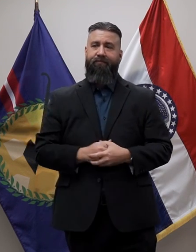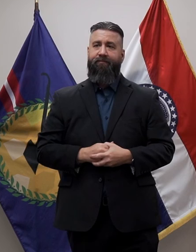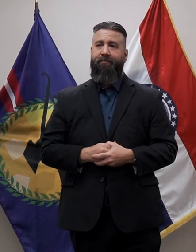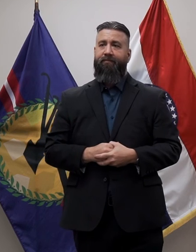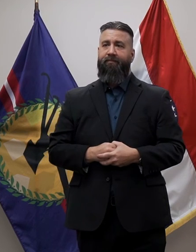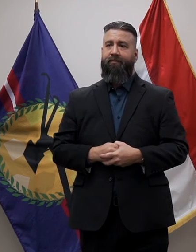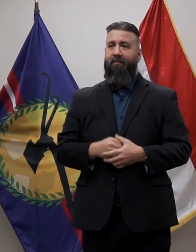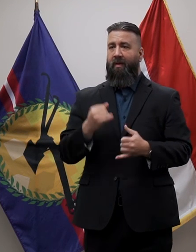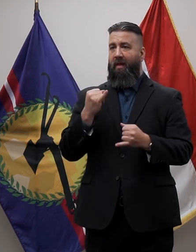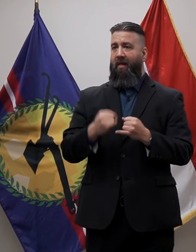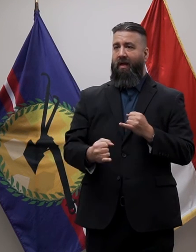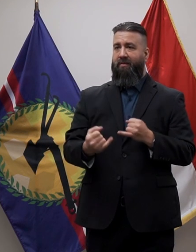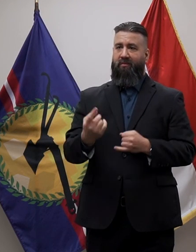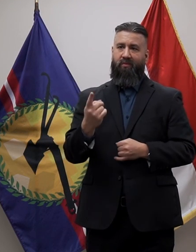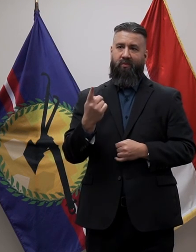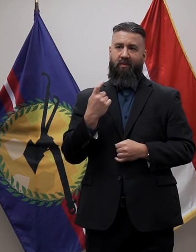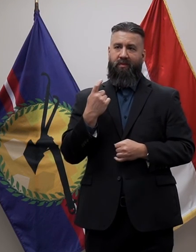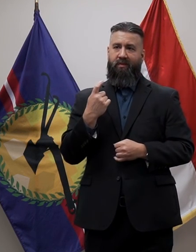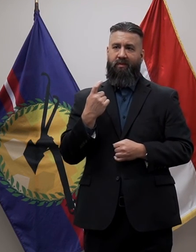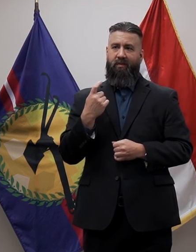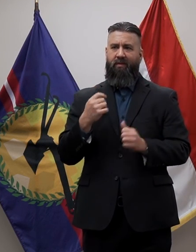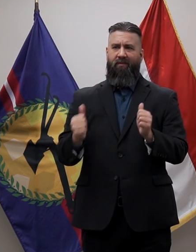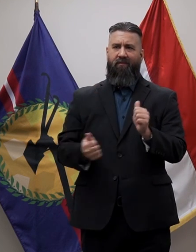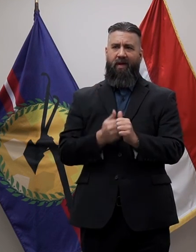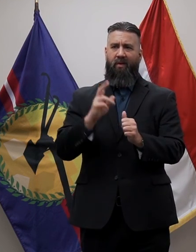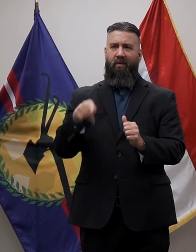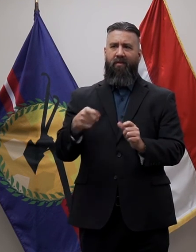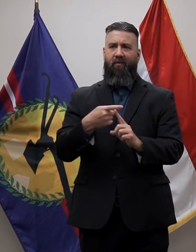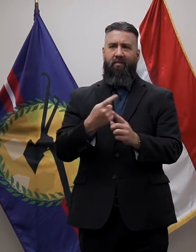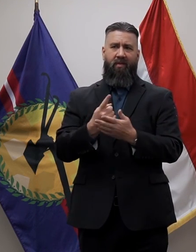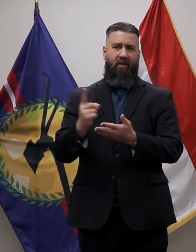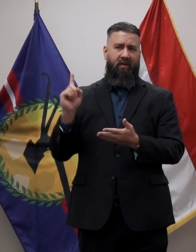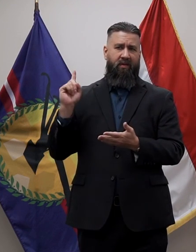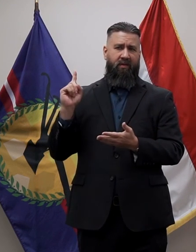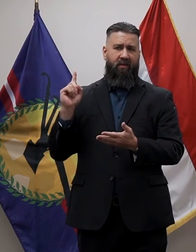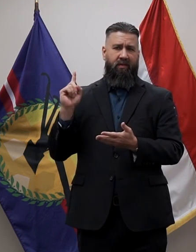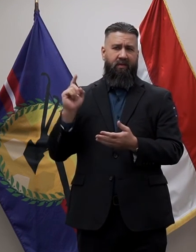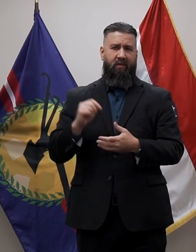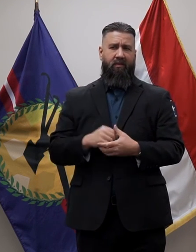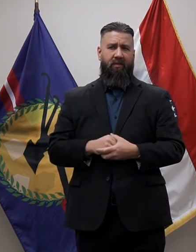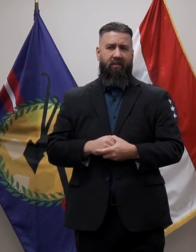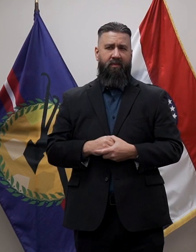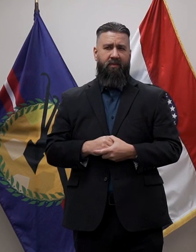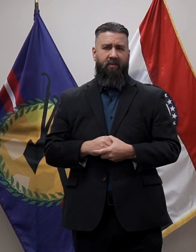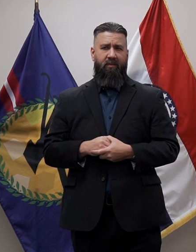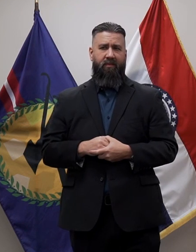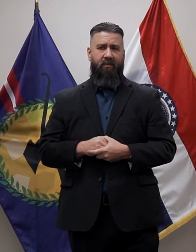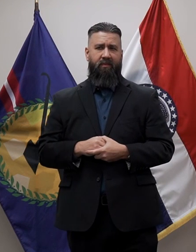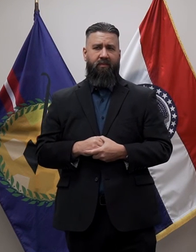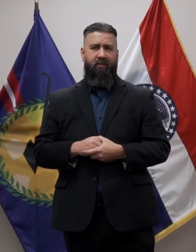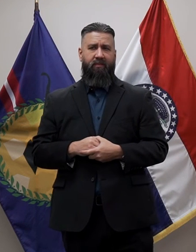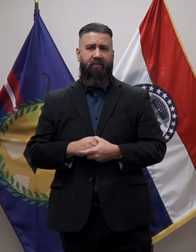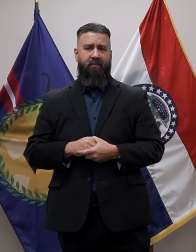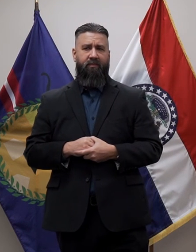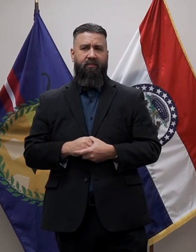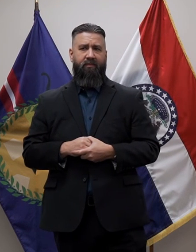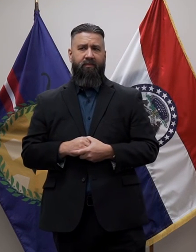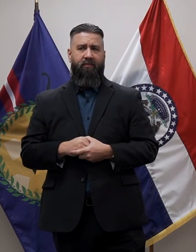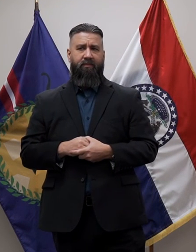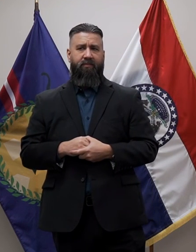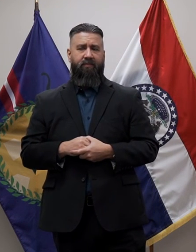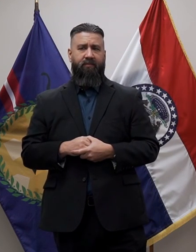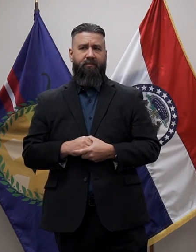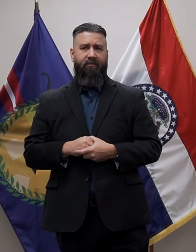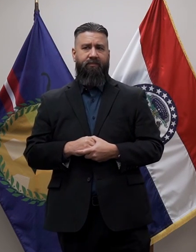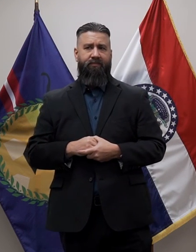Last question for me, just a follow-up question from last week. Are you able to give us any insight on the new police chief that we could possibly come into contact with here